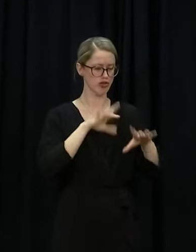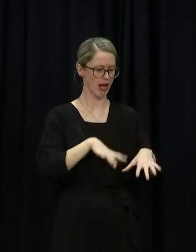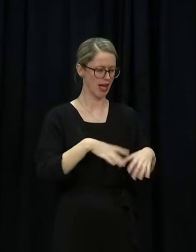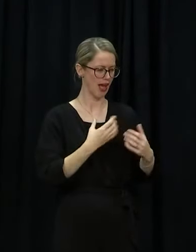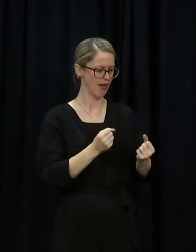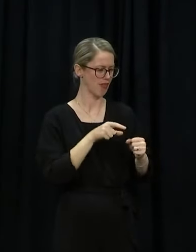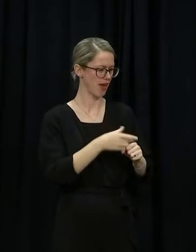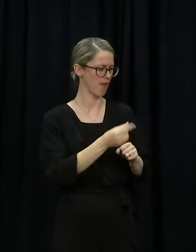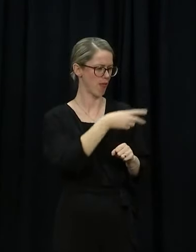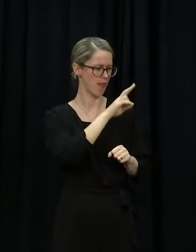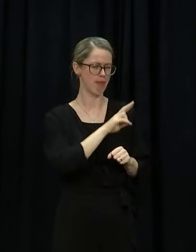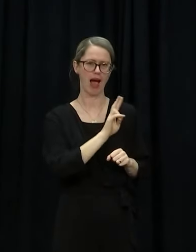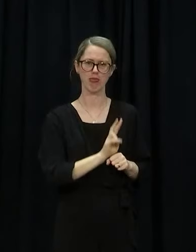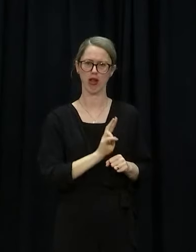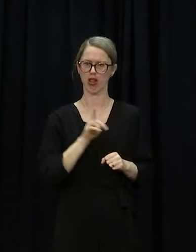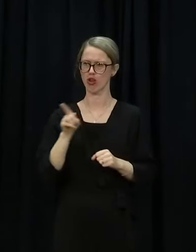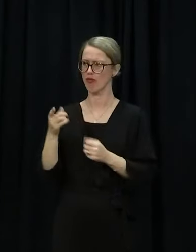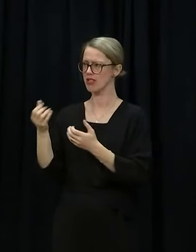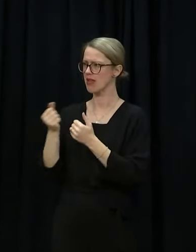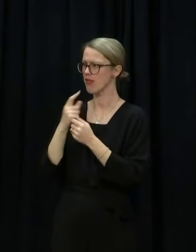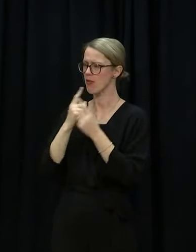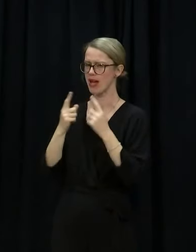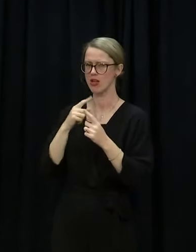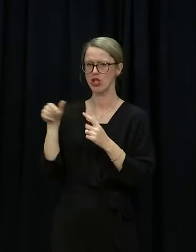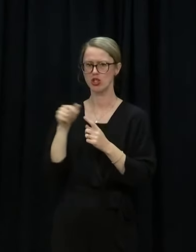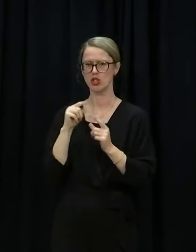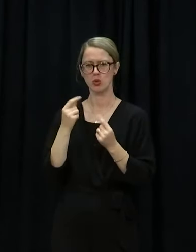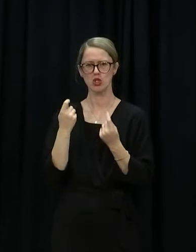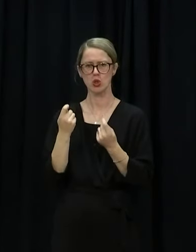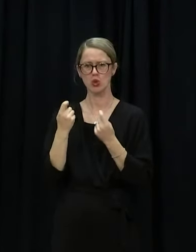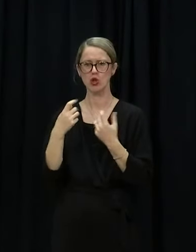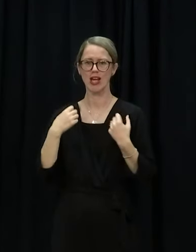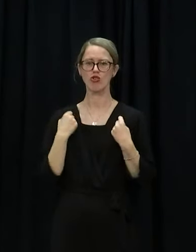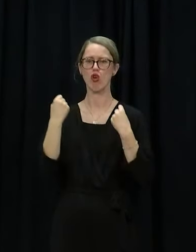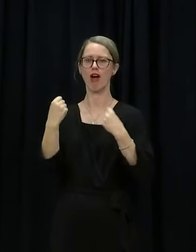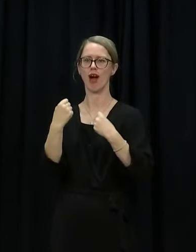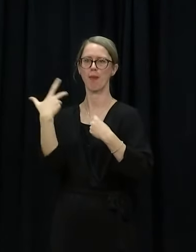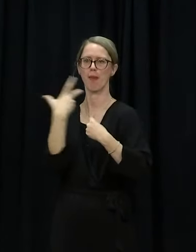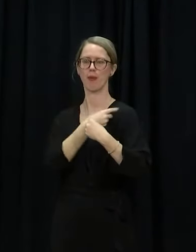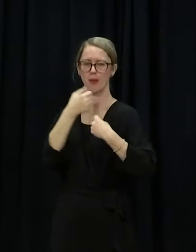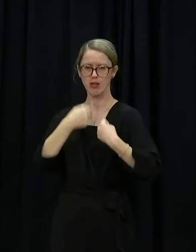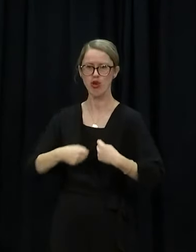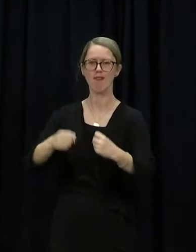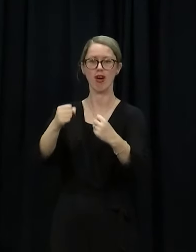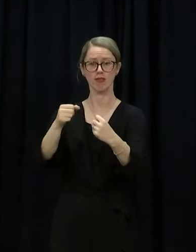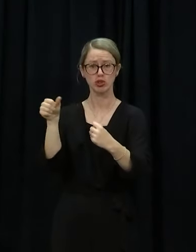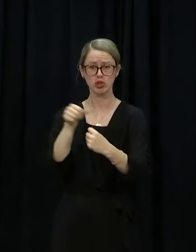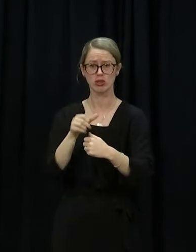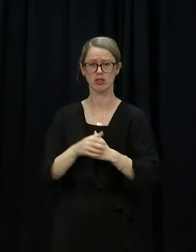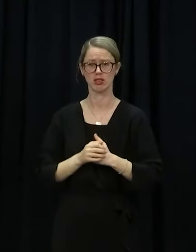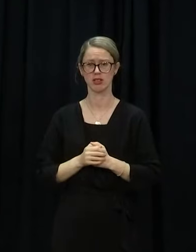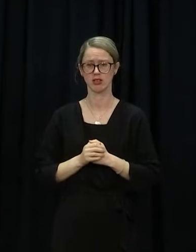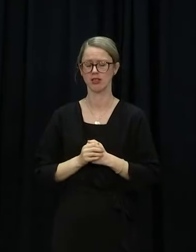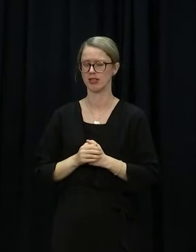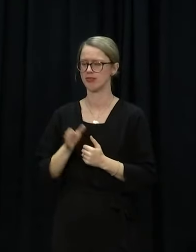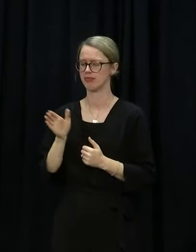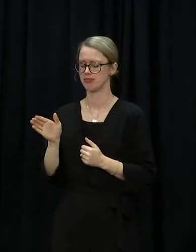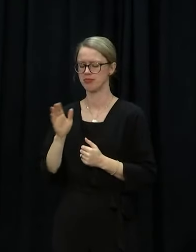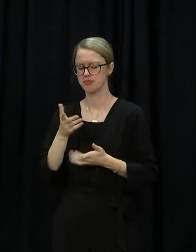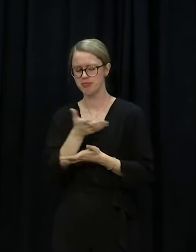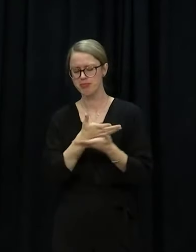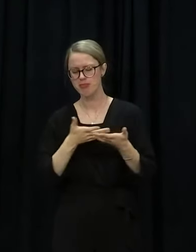received advice earlier this month. When do you expect that to be happening? Okay, so I was just reading some reporting from our vaccination team talking